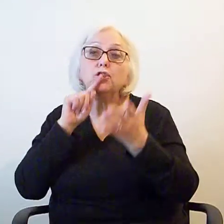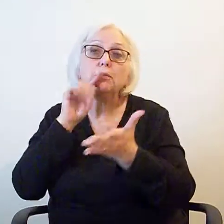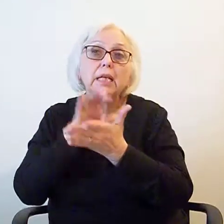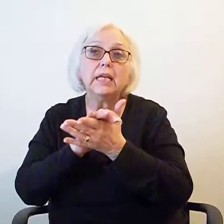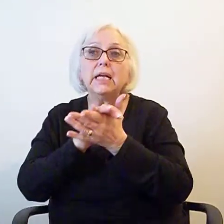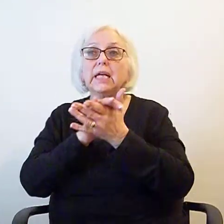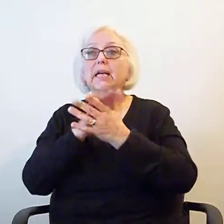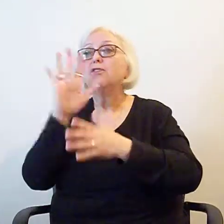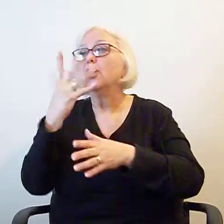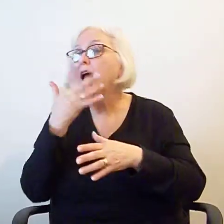color,